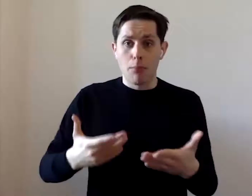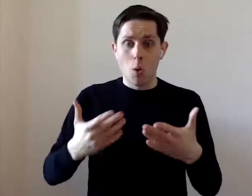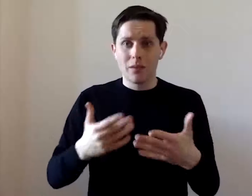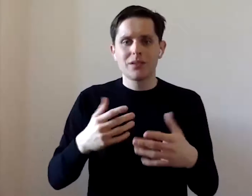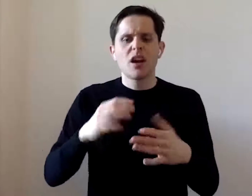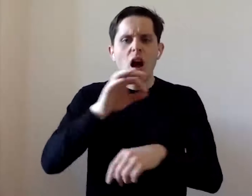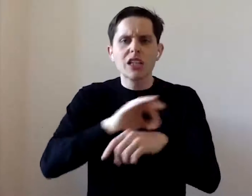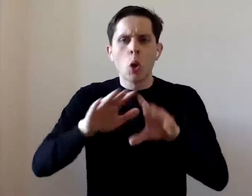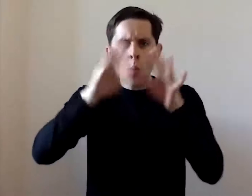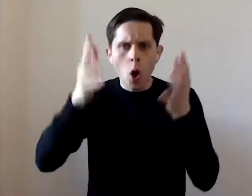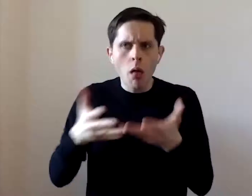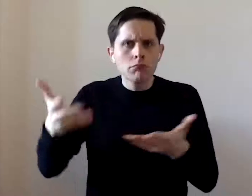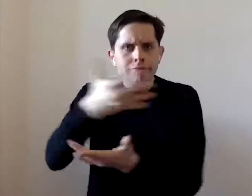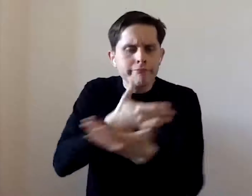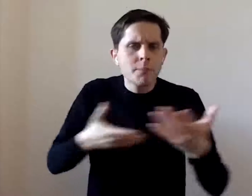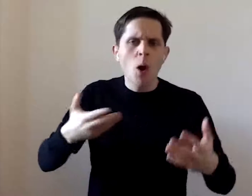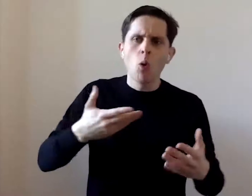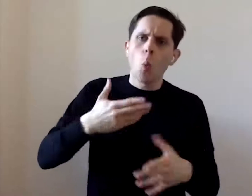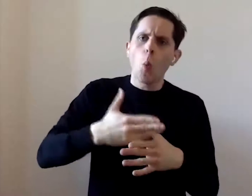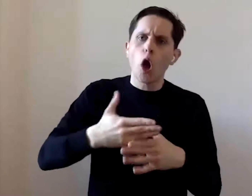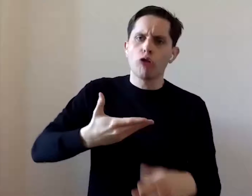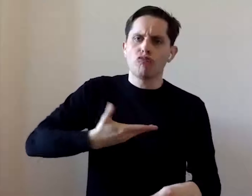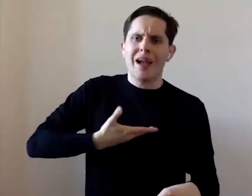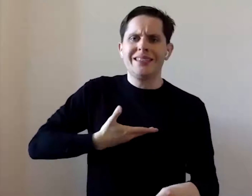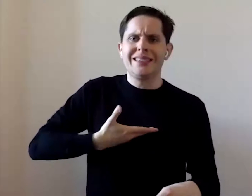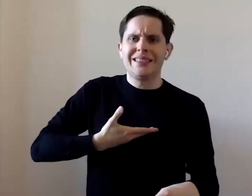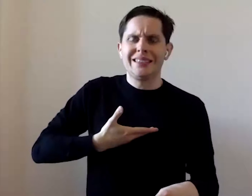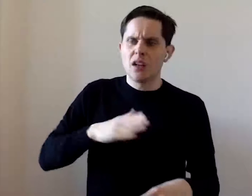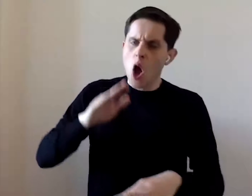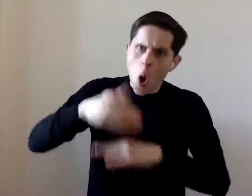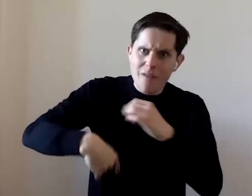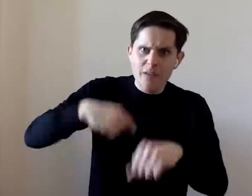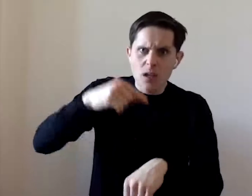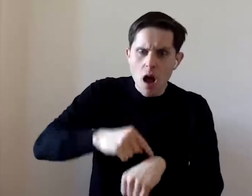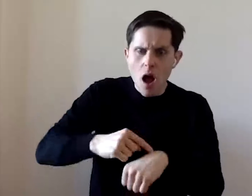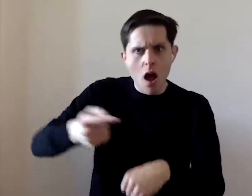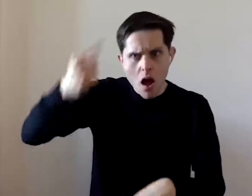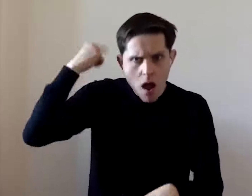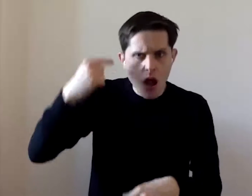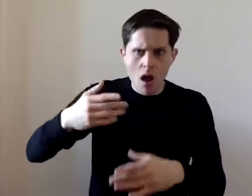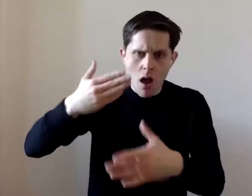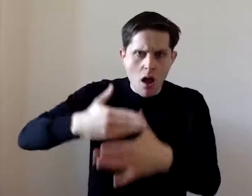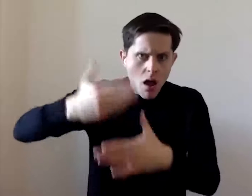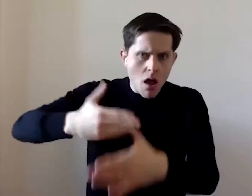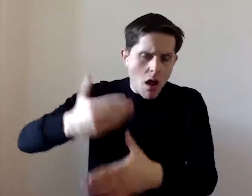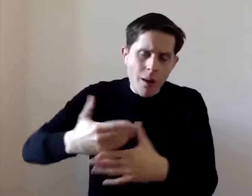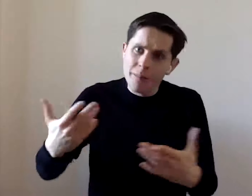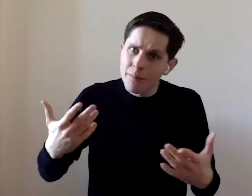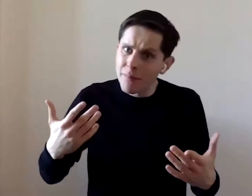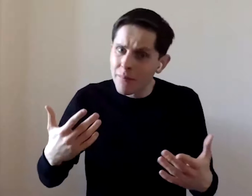recently, Poppy and I and Ian Dan, about how there's a lot of discussion at the moment about architectural workers' rights and the overtime that a